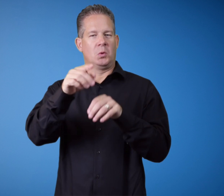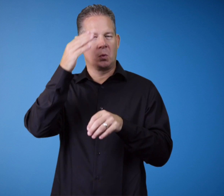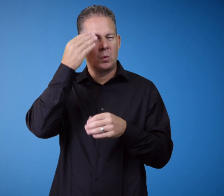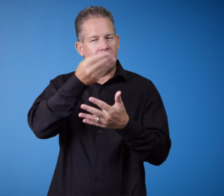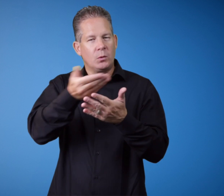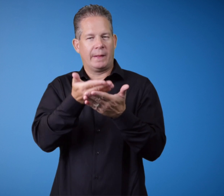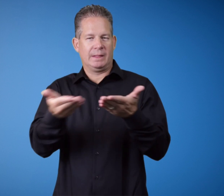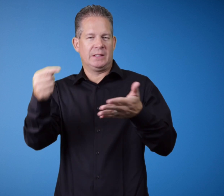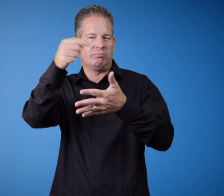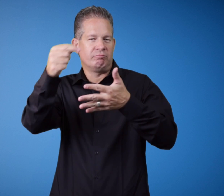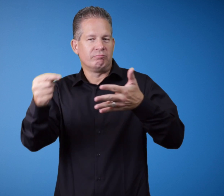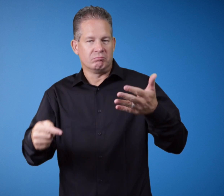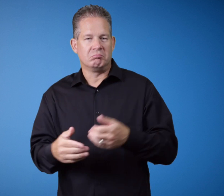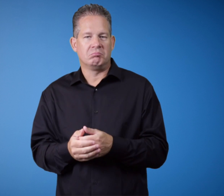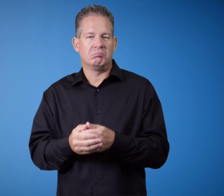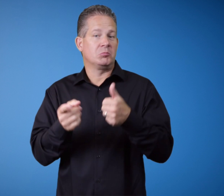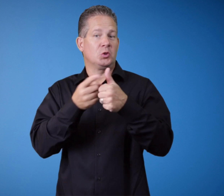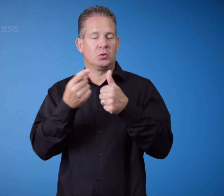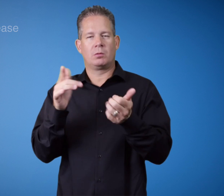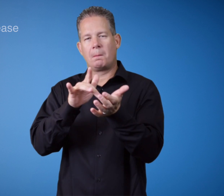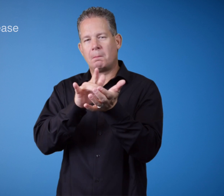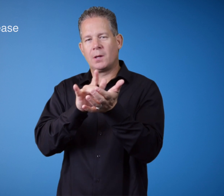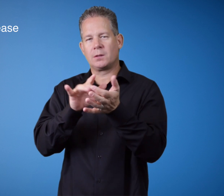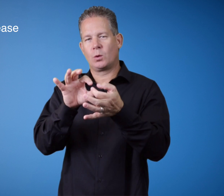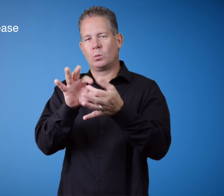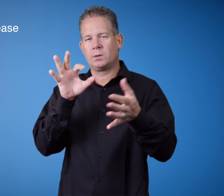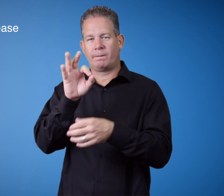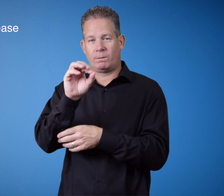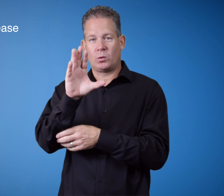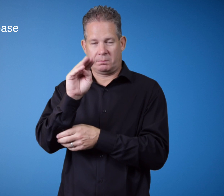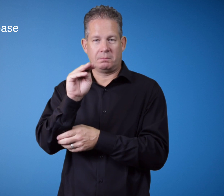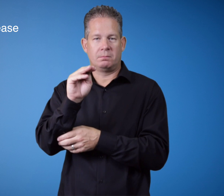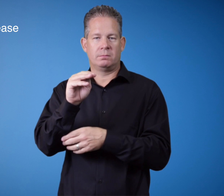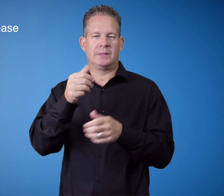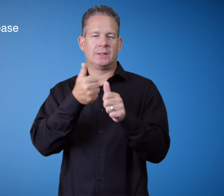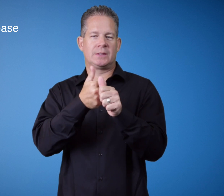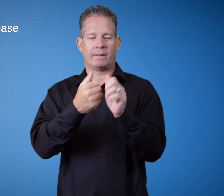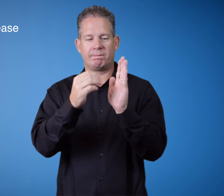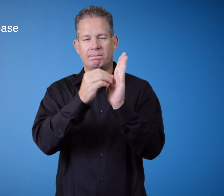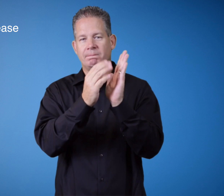Regarding medical decisions, it's important that you understand a few things. First is the medical release form.